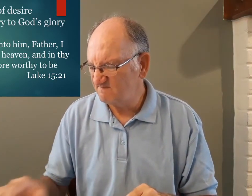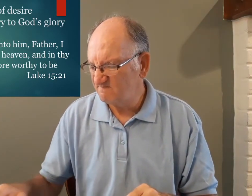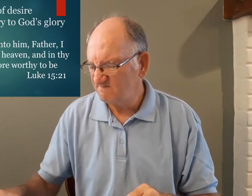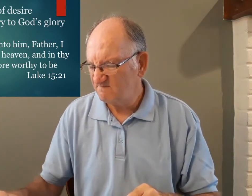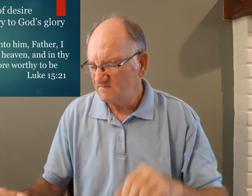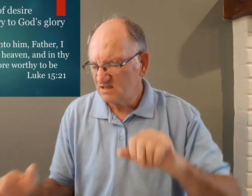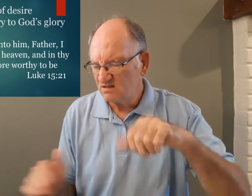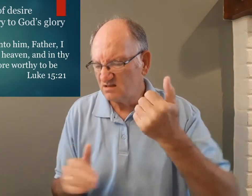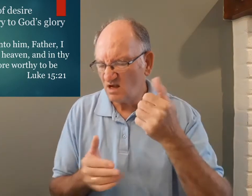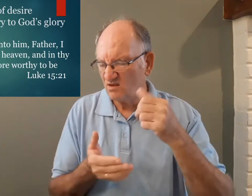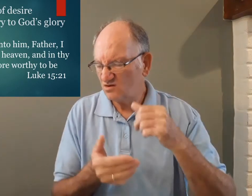I